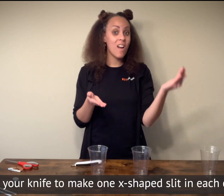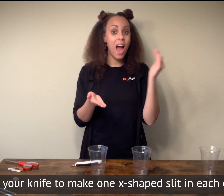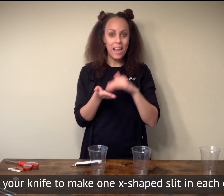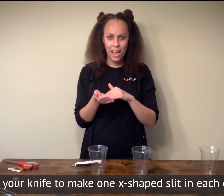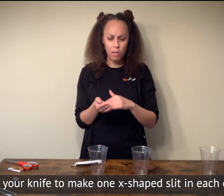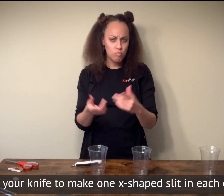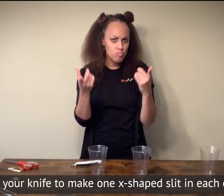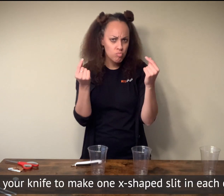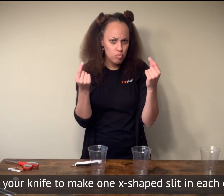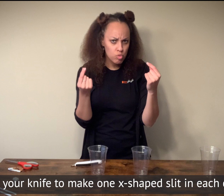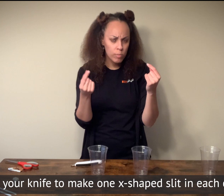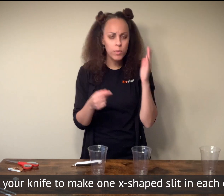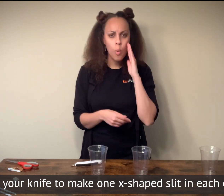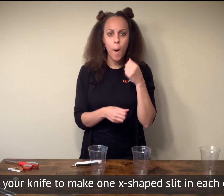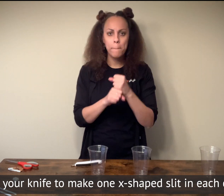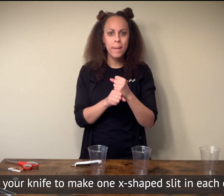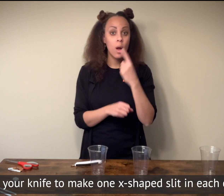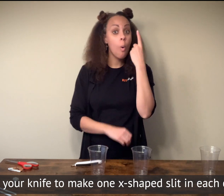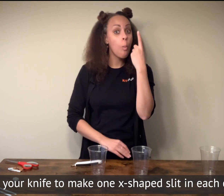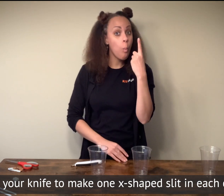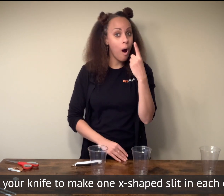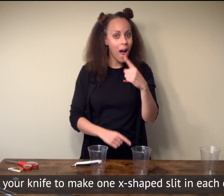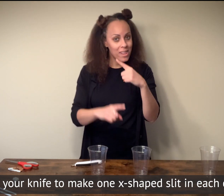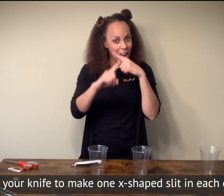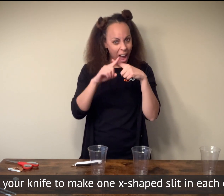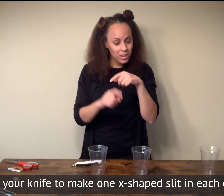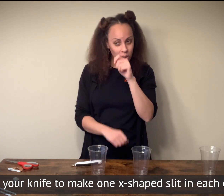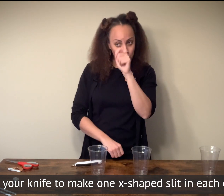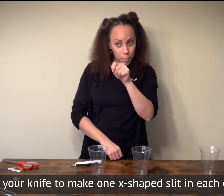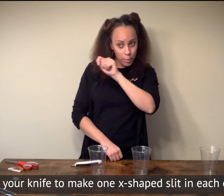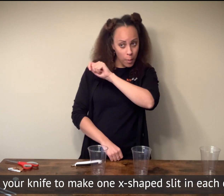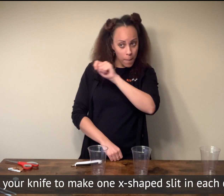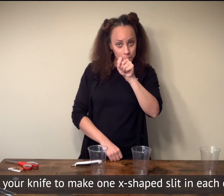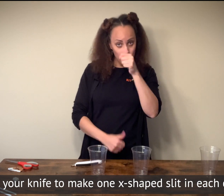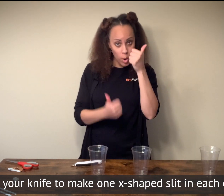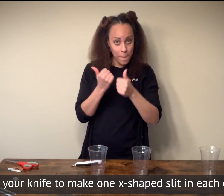and your knife to make one X-shaped slit in each cup,